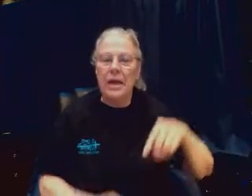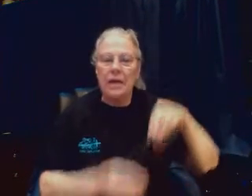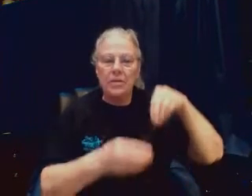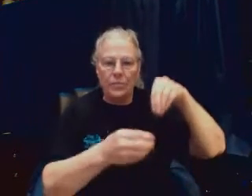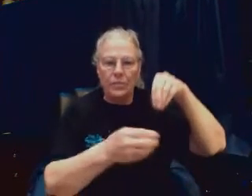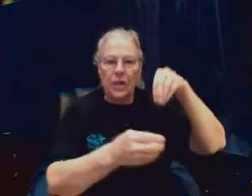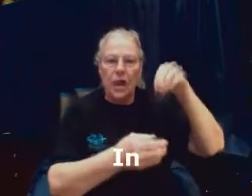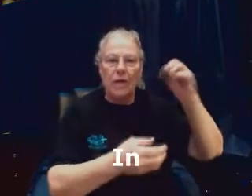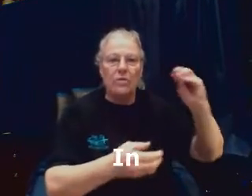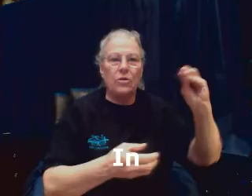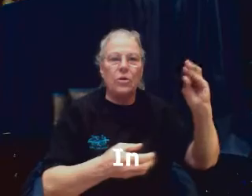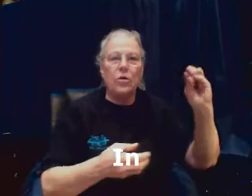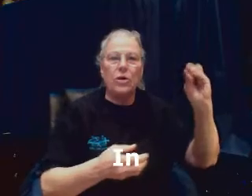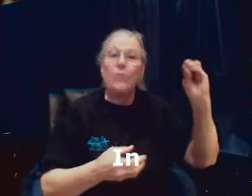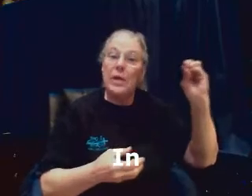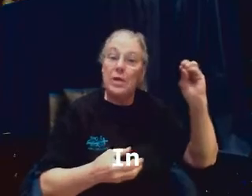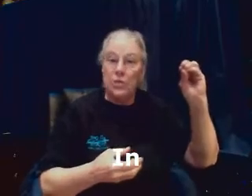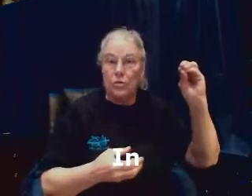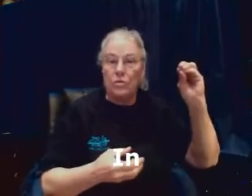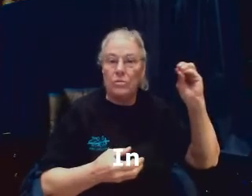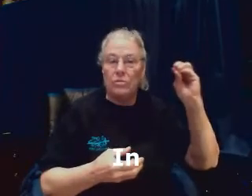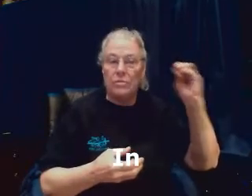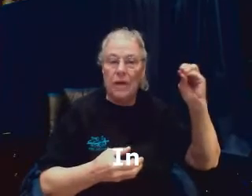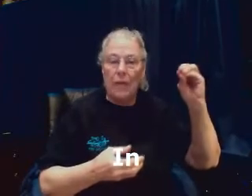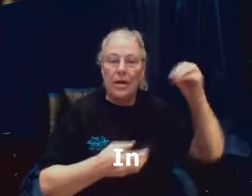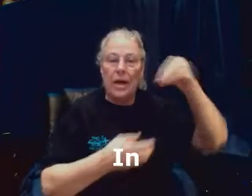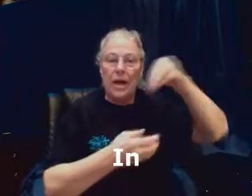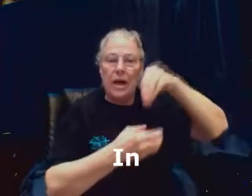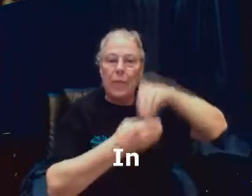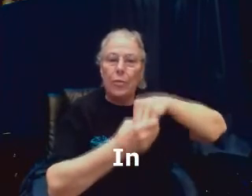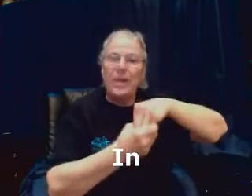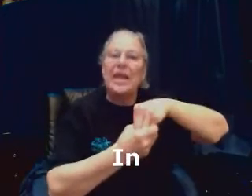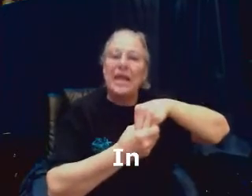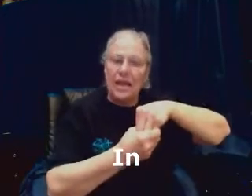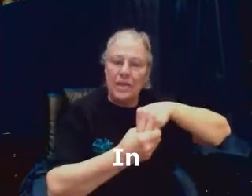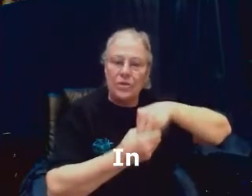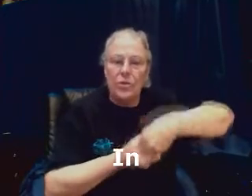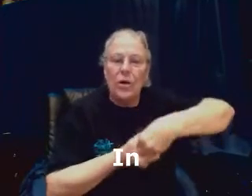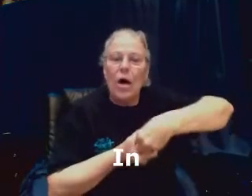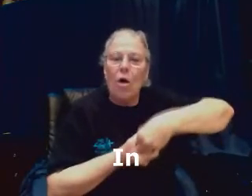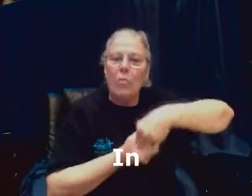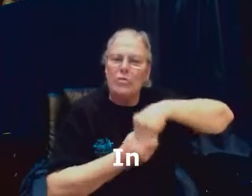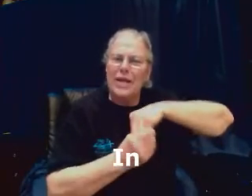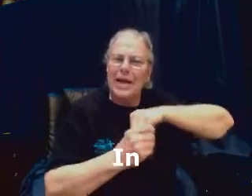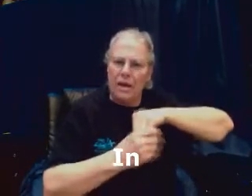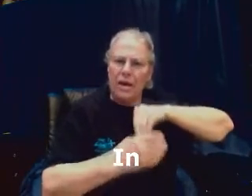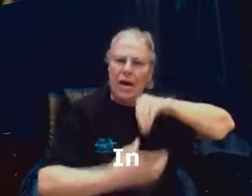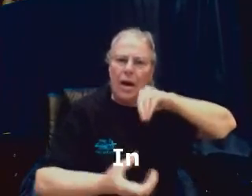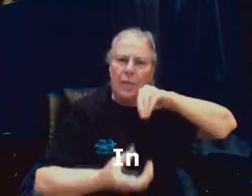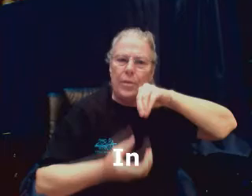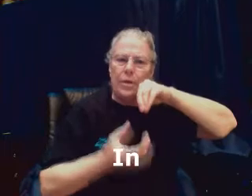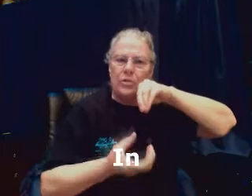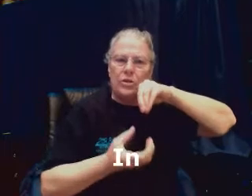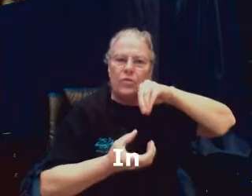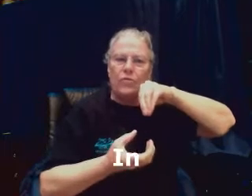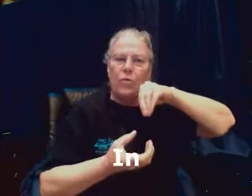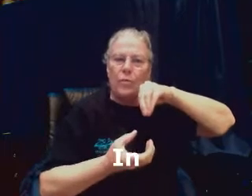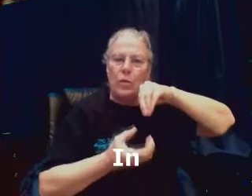In, and you're going to pinch your dominant hand and put it into almost like a cup that you're forming with